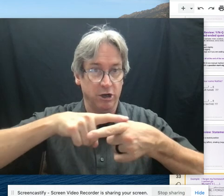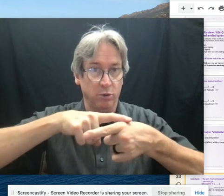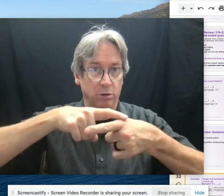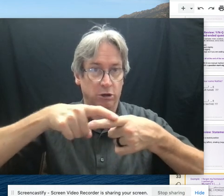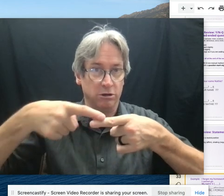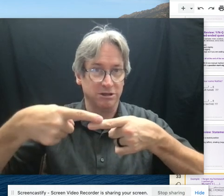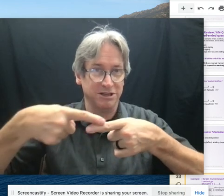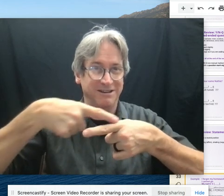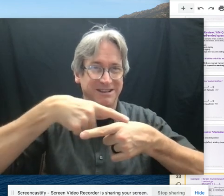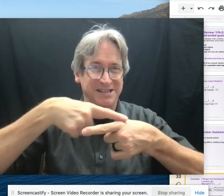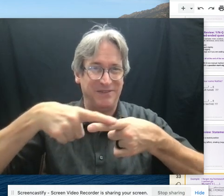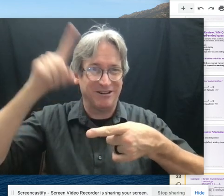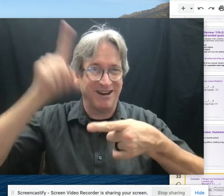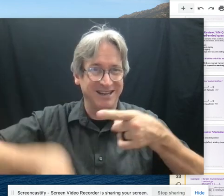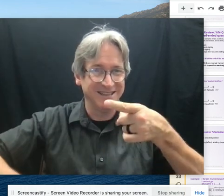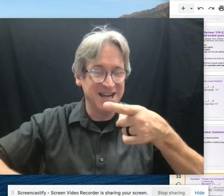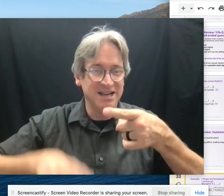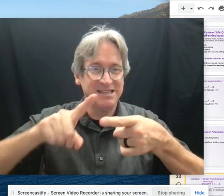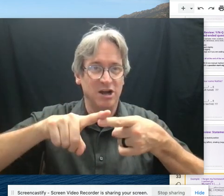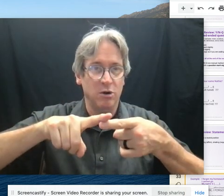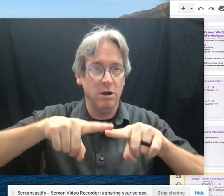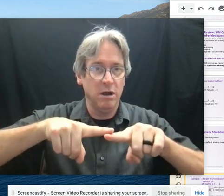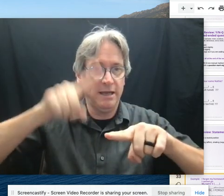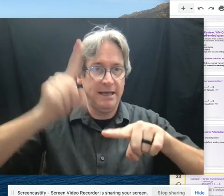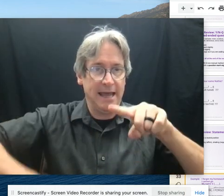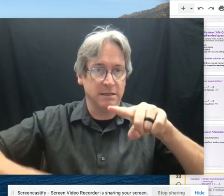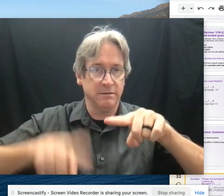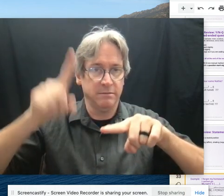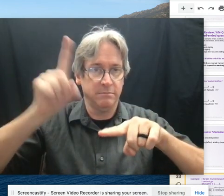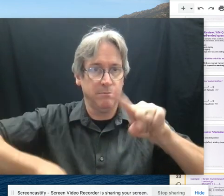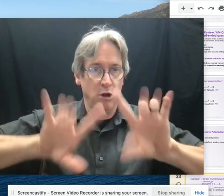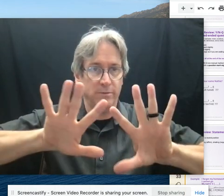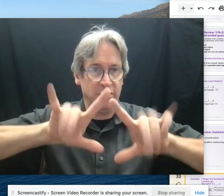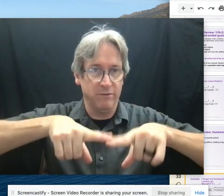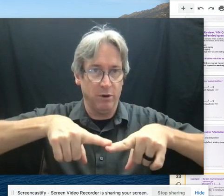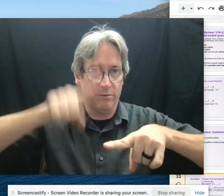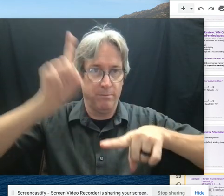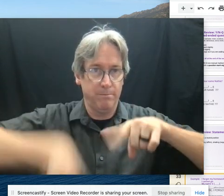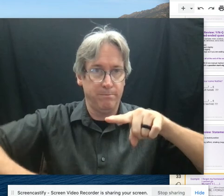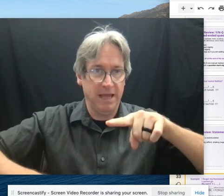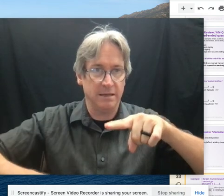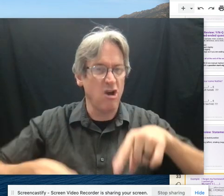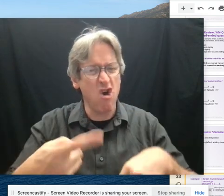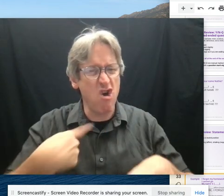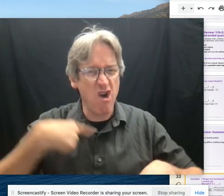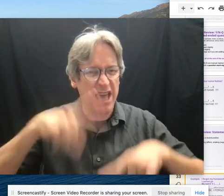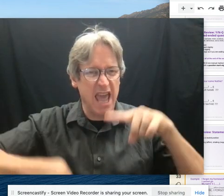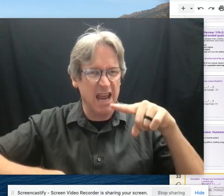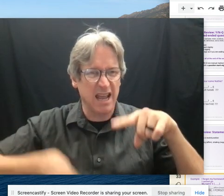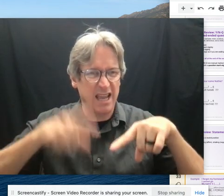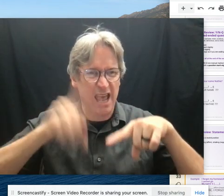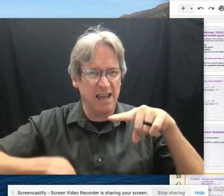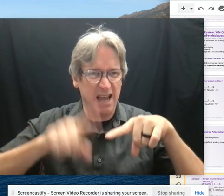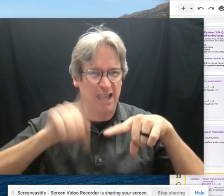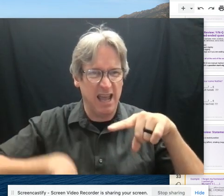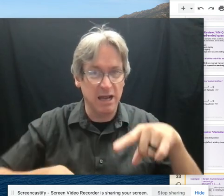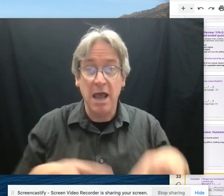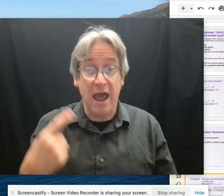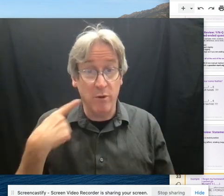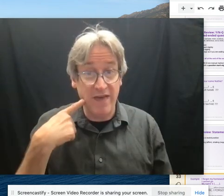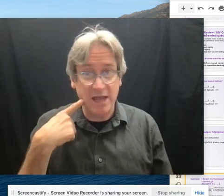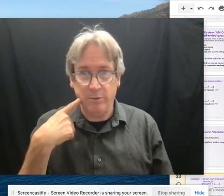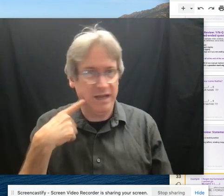really hard. You will hurt this finger, right? So can't. Palm down for both. Can't. I